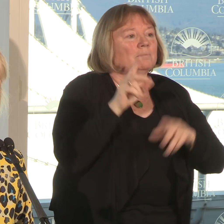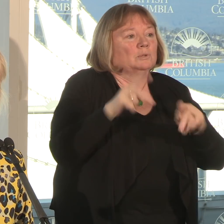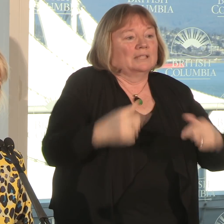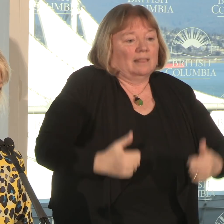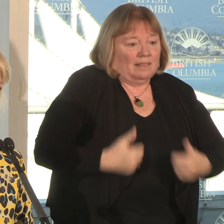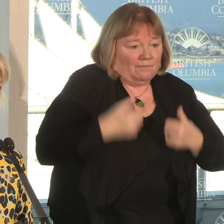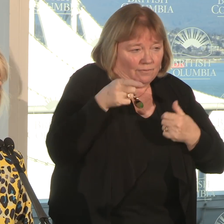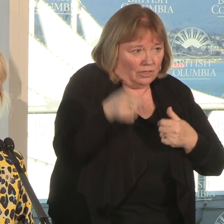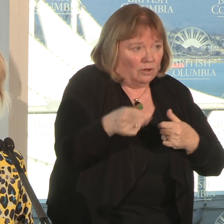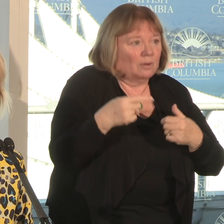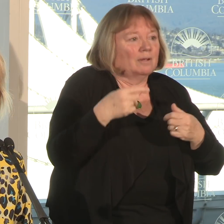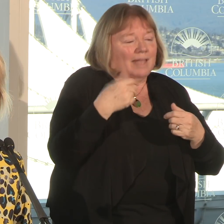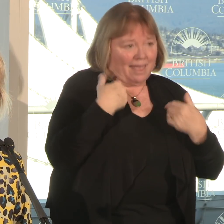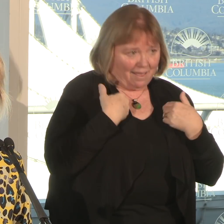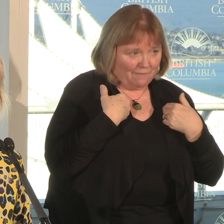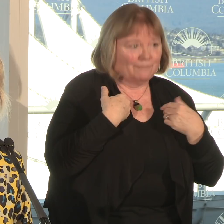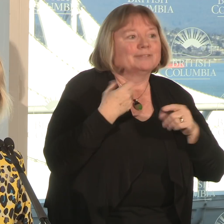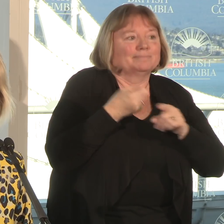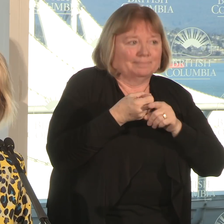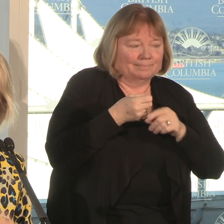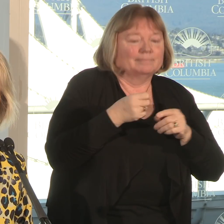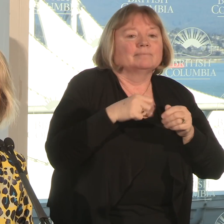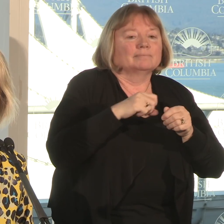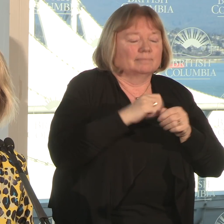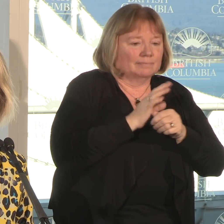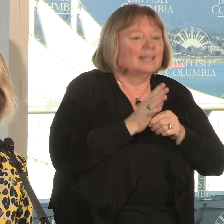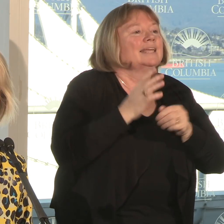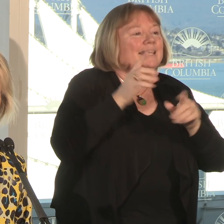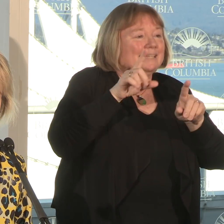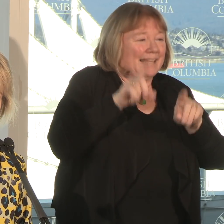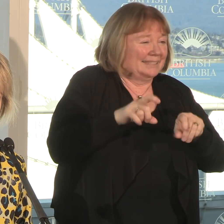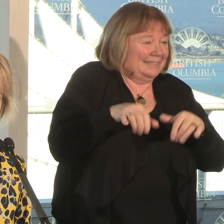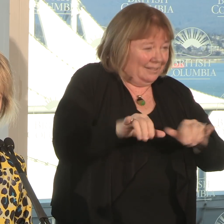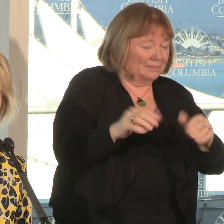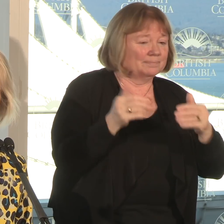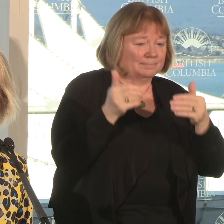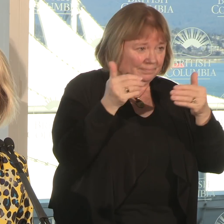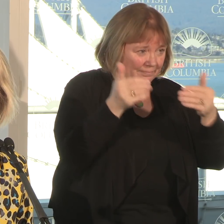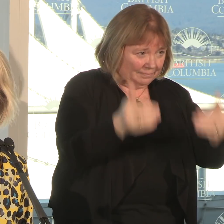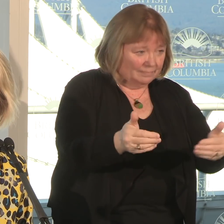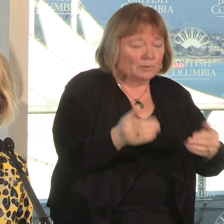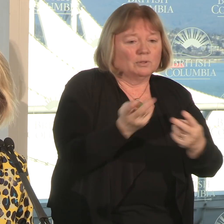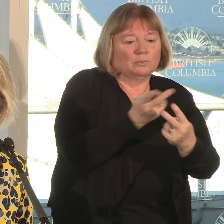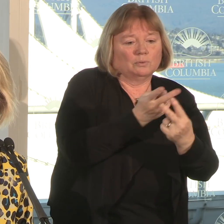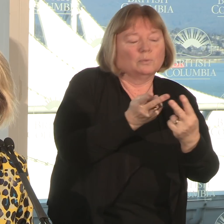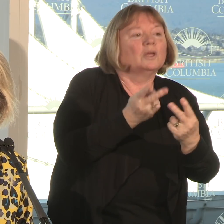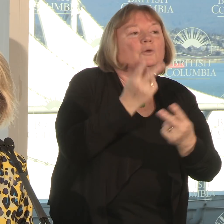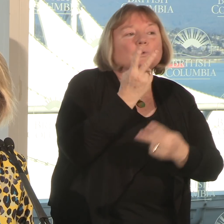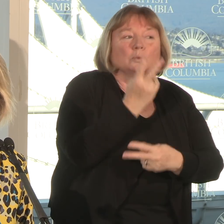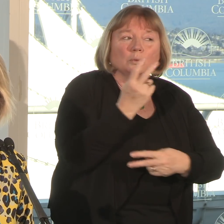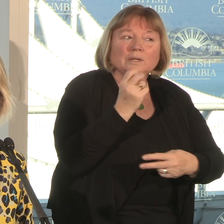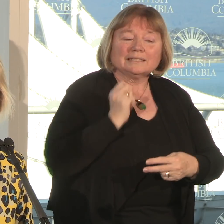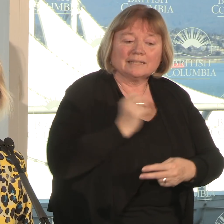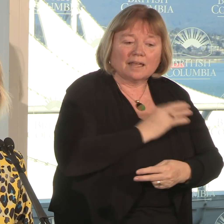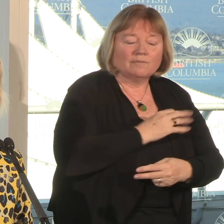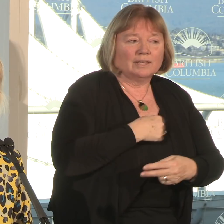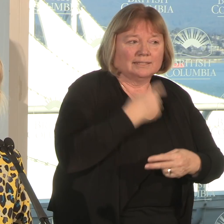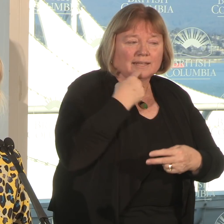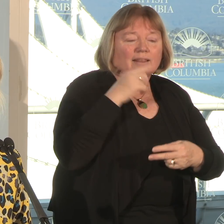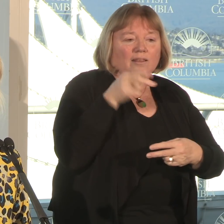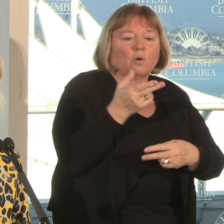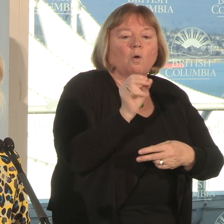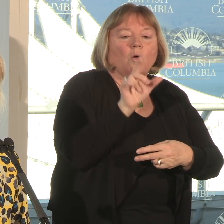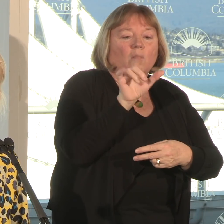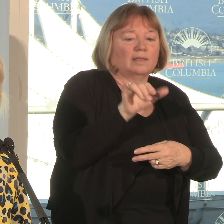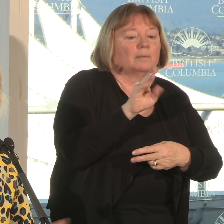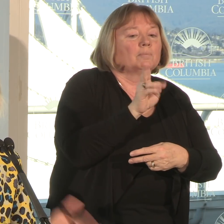positive. Again, testing is ongoing. And previously I had indicated that there were 2 staff at Hollyburn